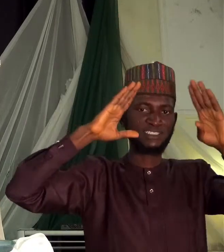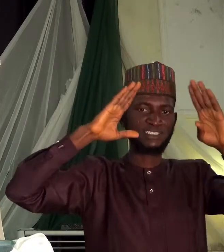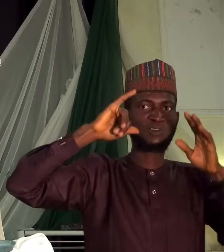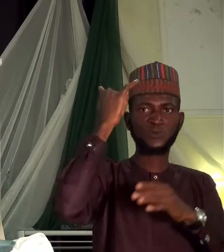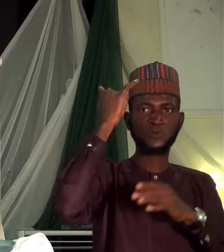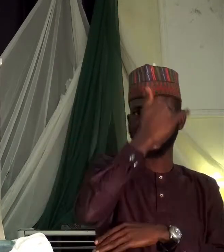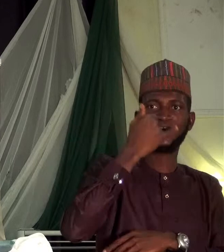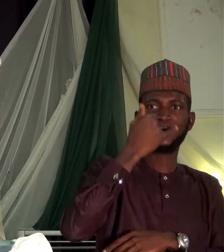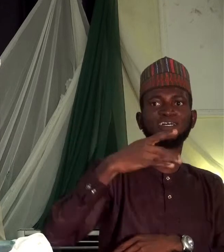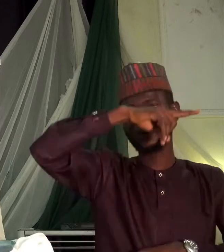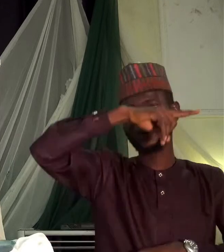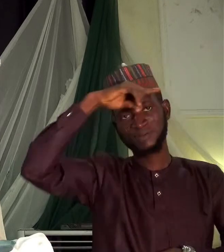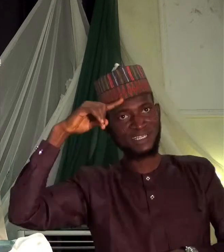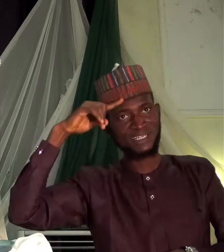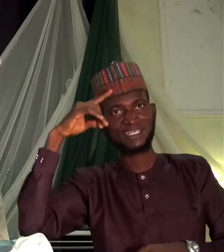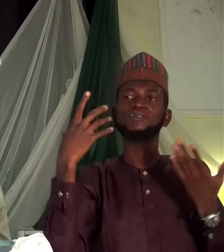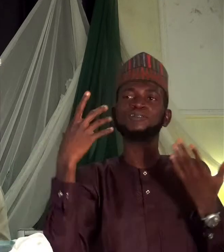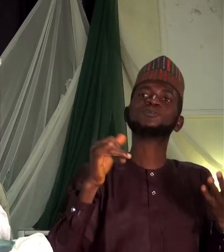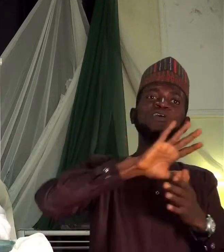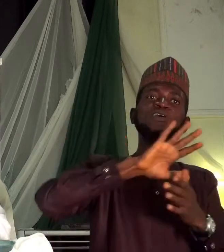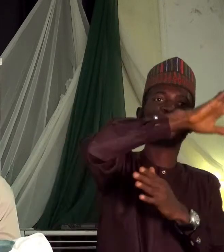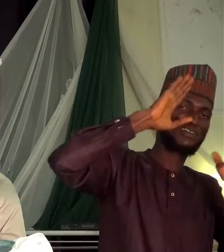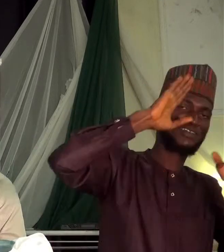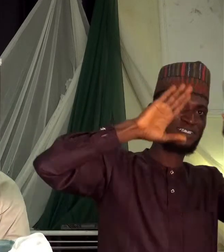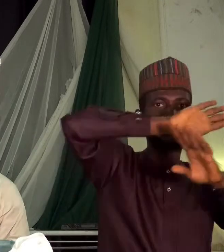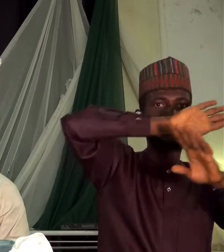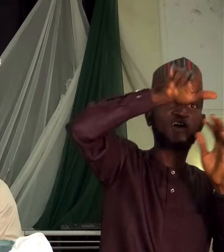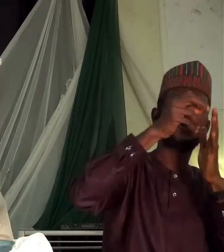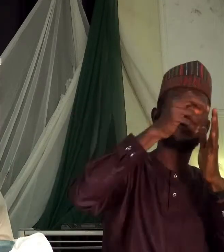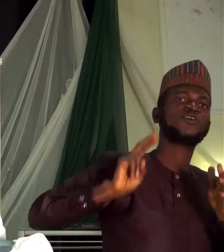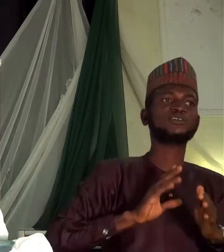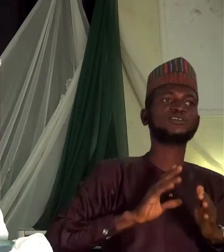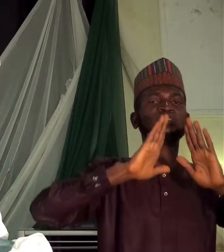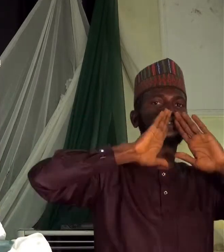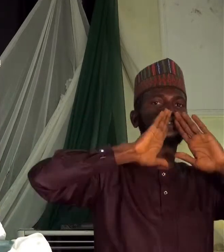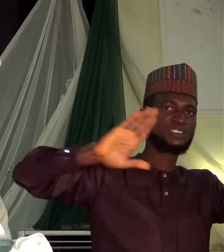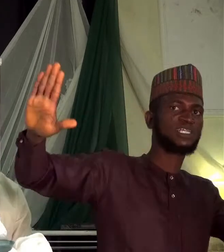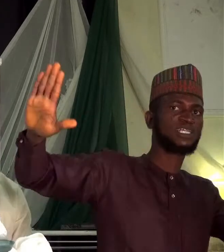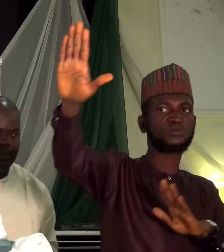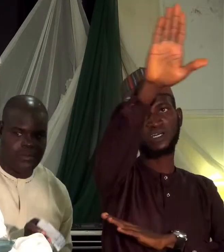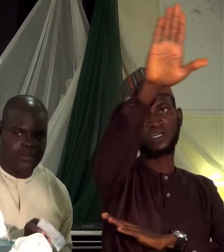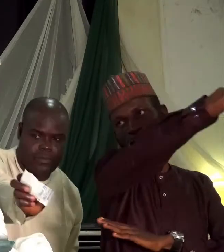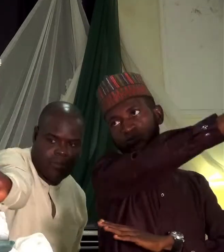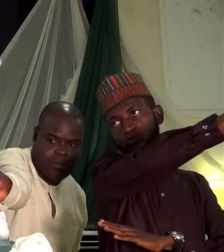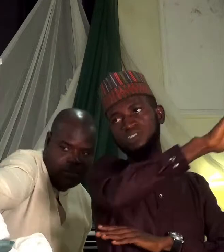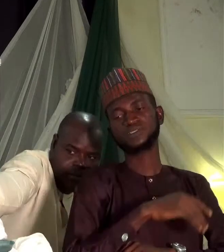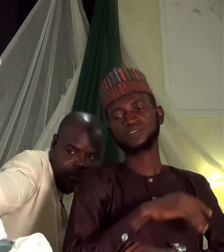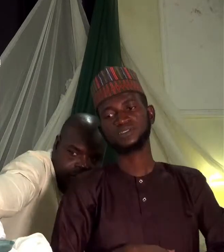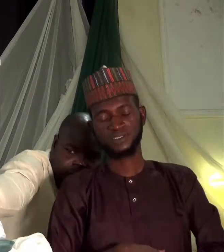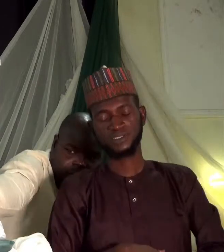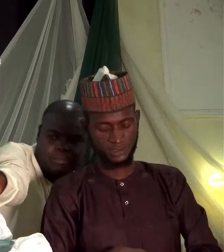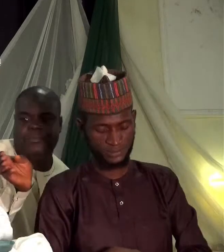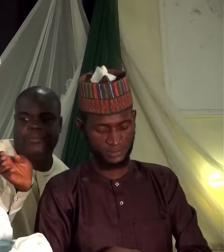to dudu ta lo wa ku tin ti ki mo so bi assalamu alaikum wa rahmatullahi wa